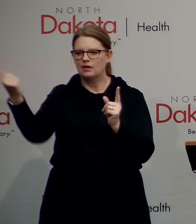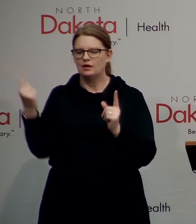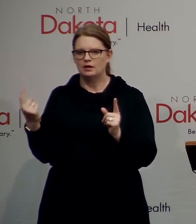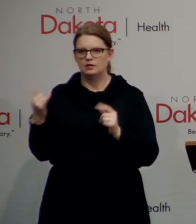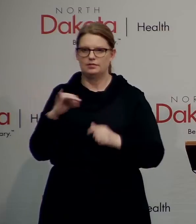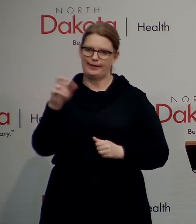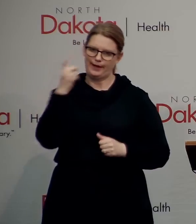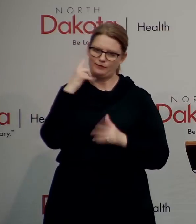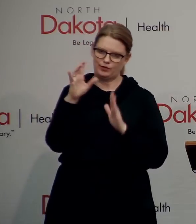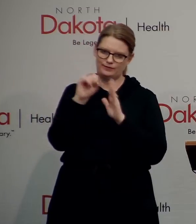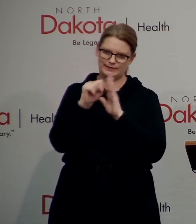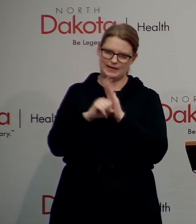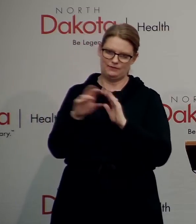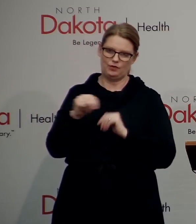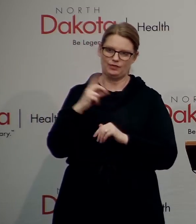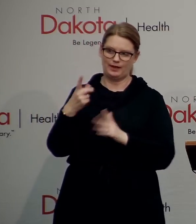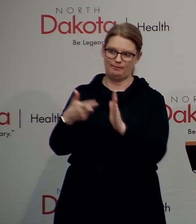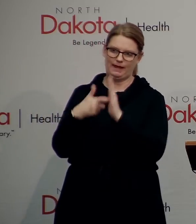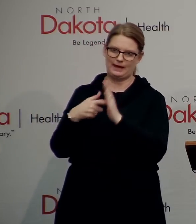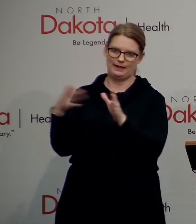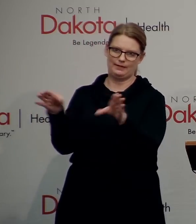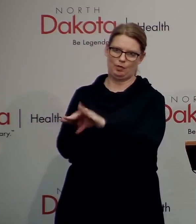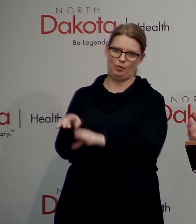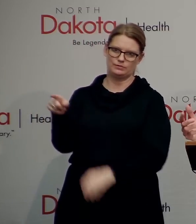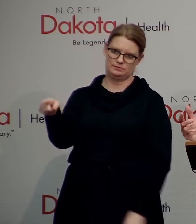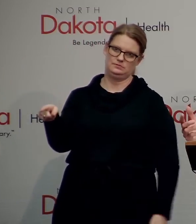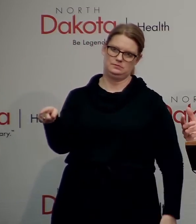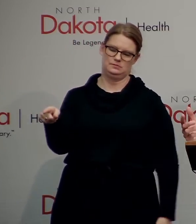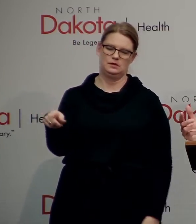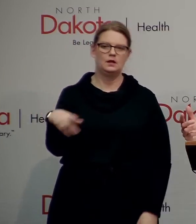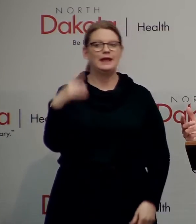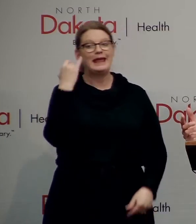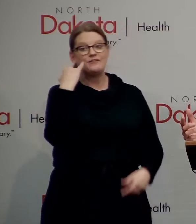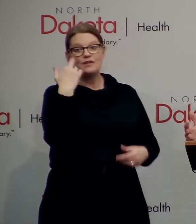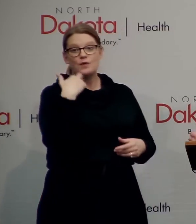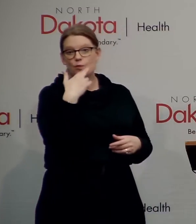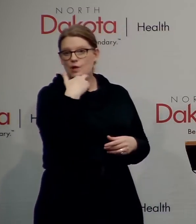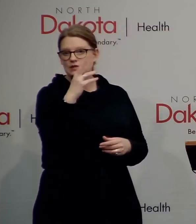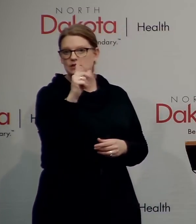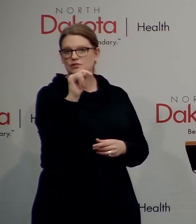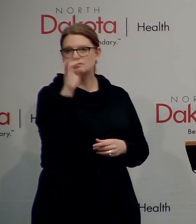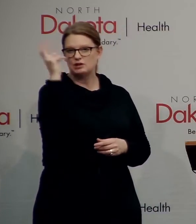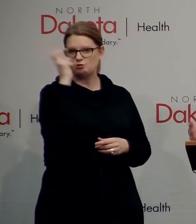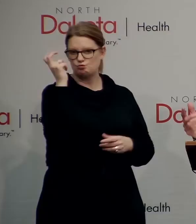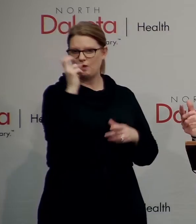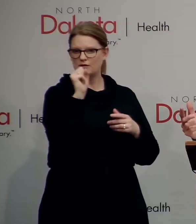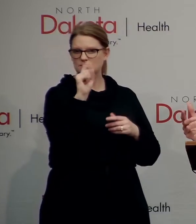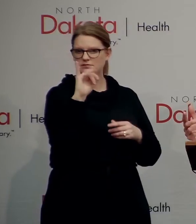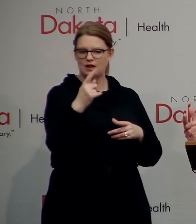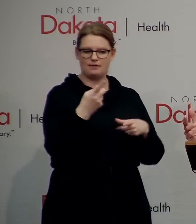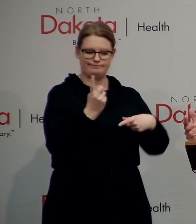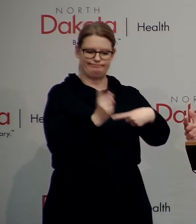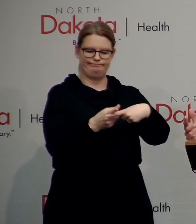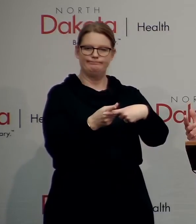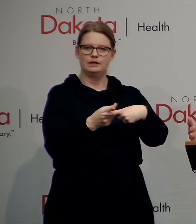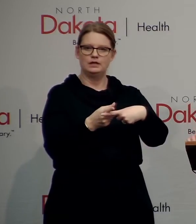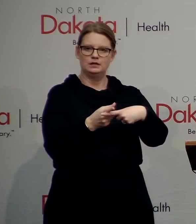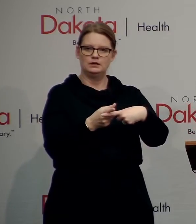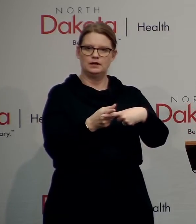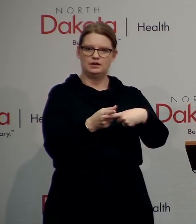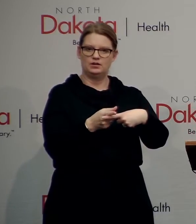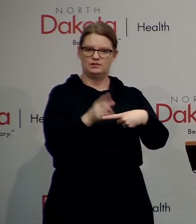the state of North Dakota mandating that business close. Now if we got a restaurant that's at a truck stop at the corner of two interstates, and we